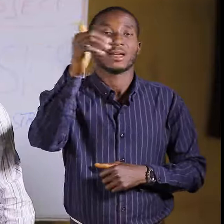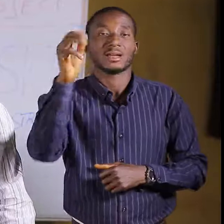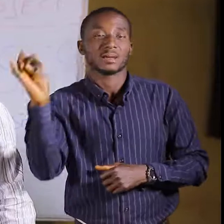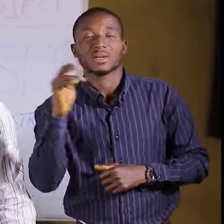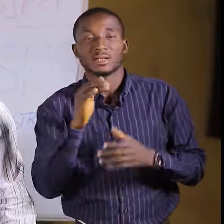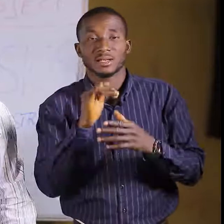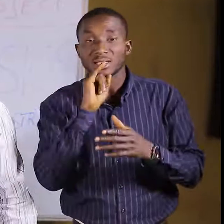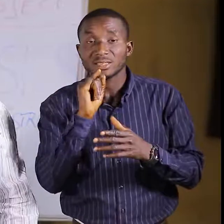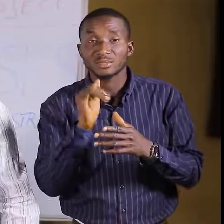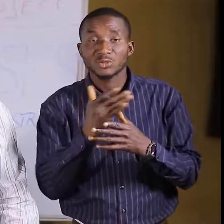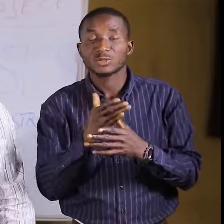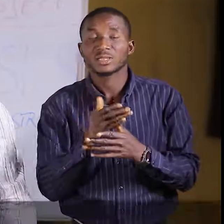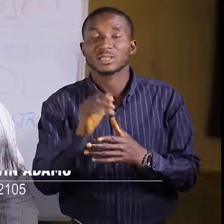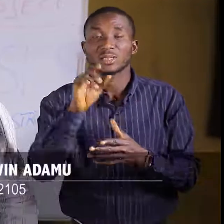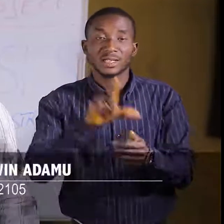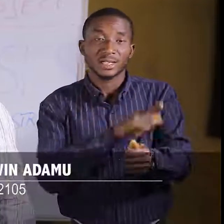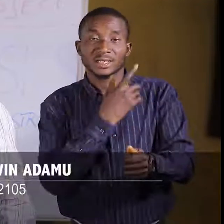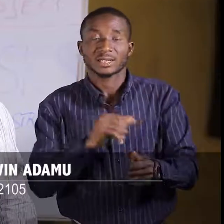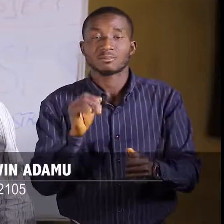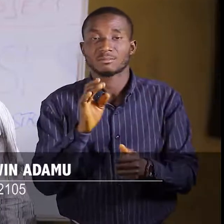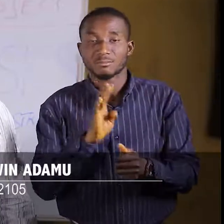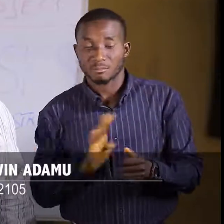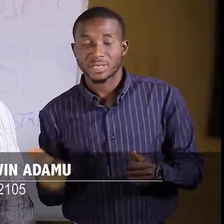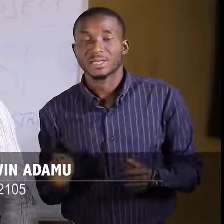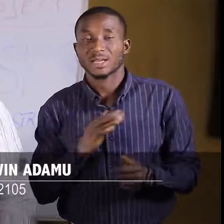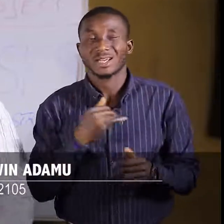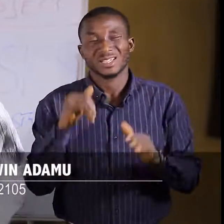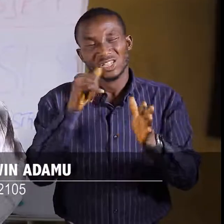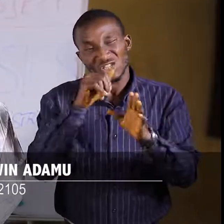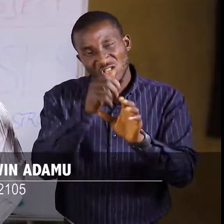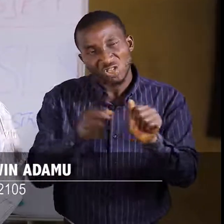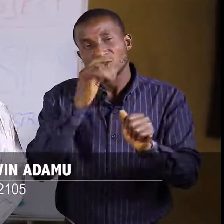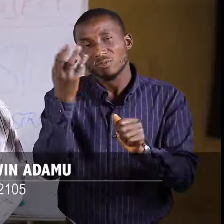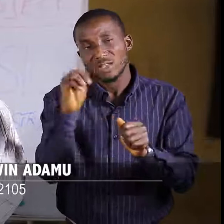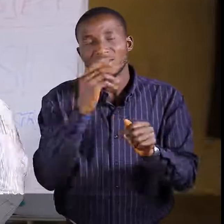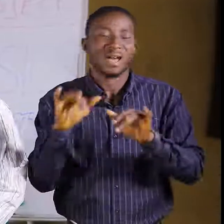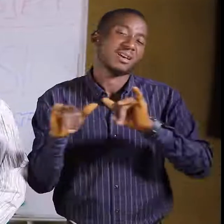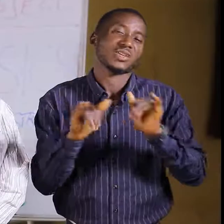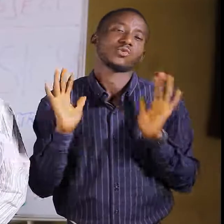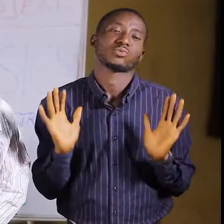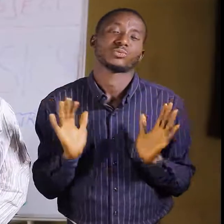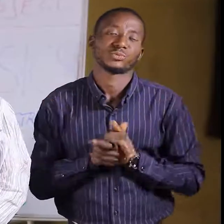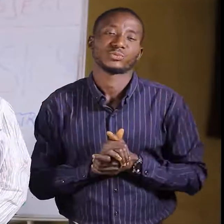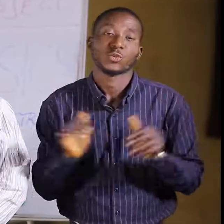breadth. And each of them are equal. That you should know. And with this,